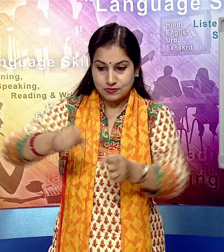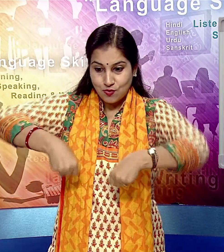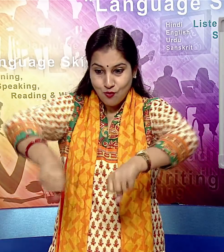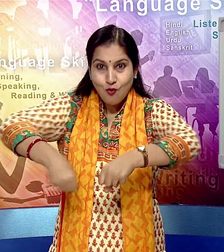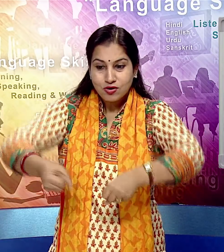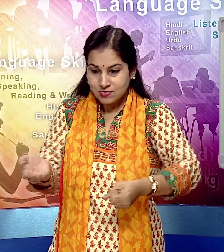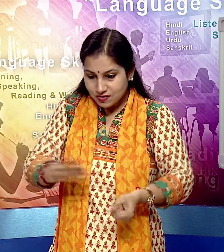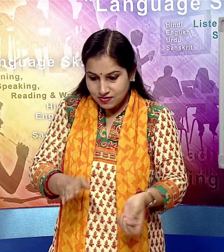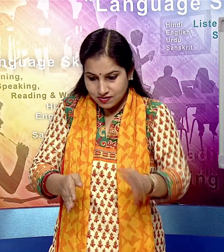dosa at home.